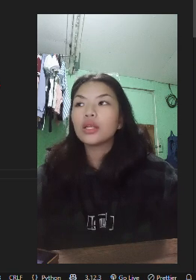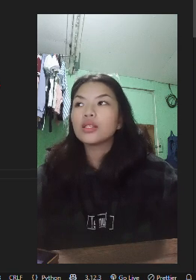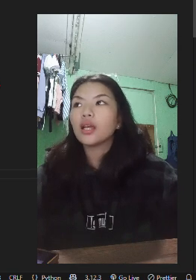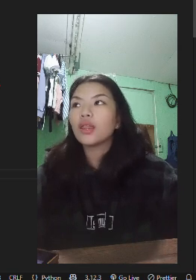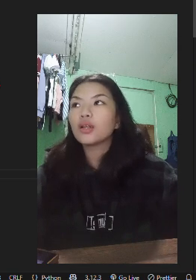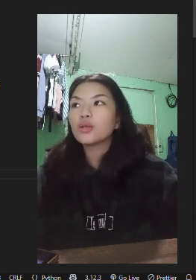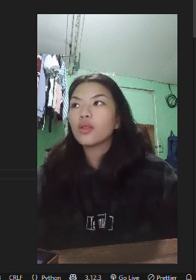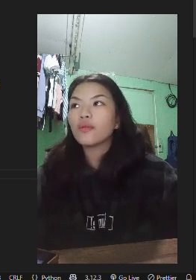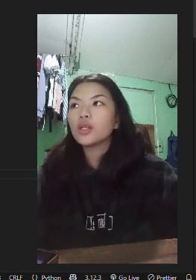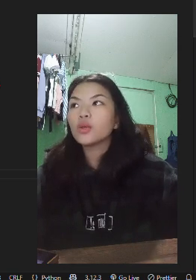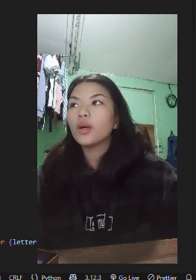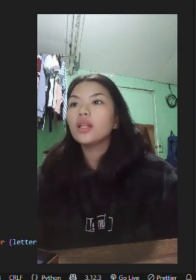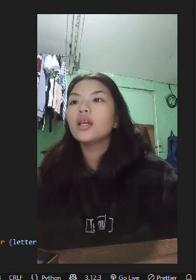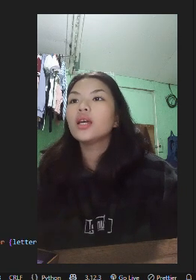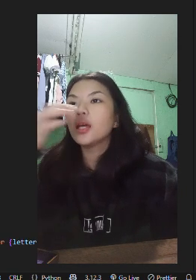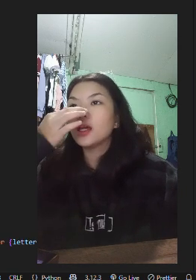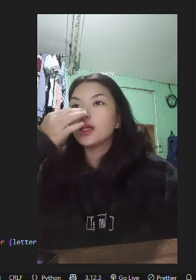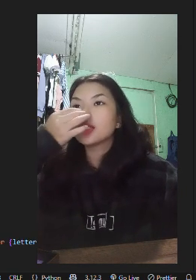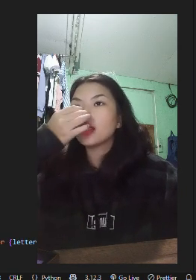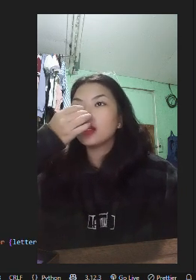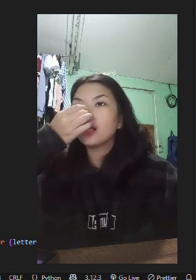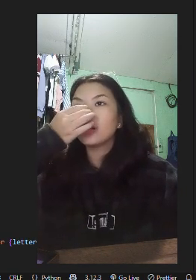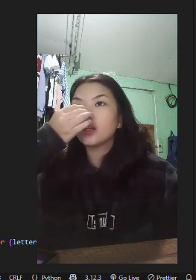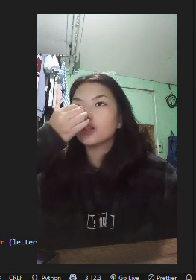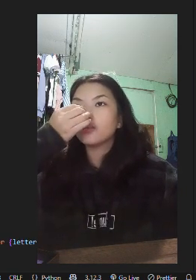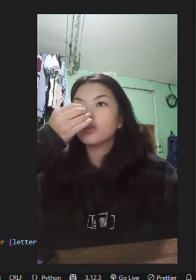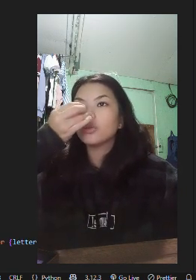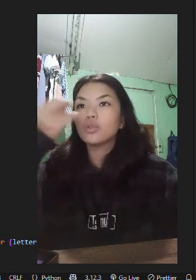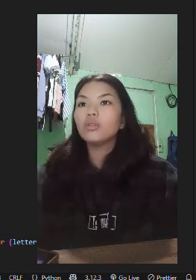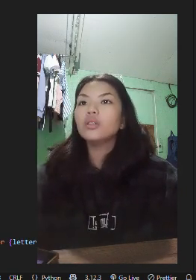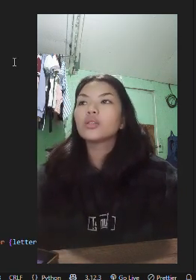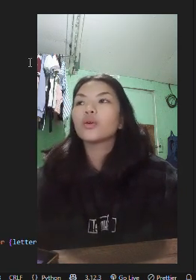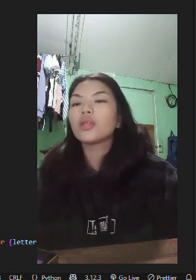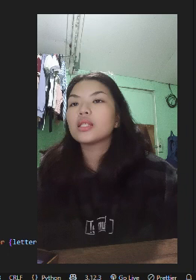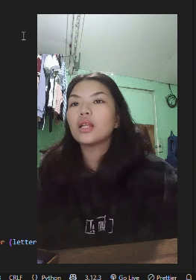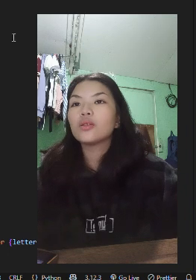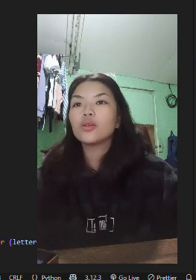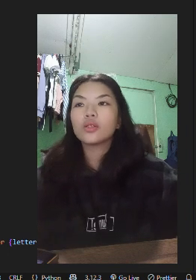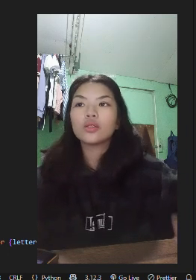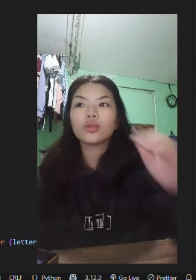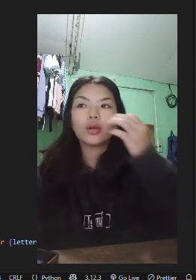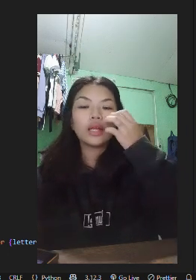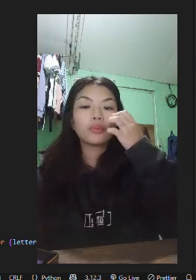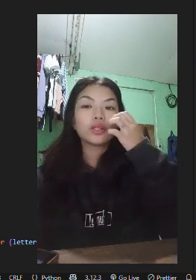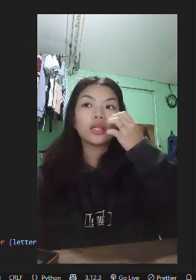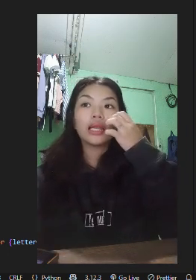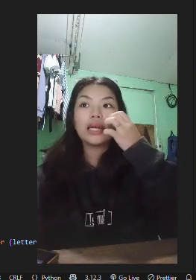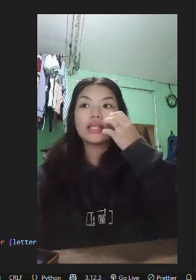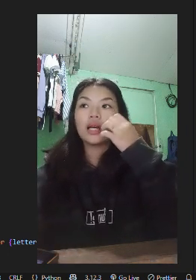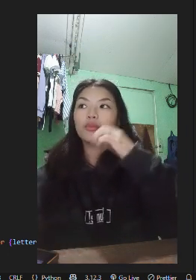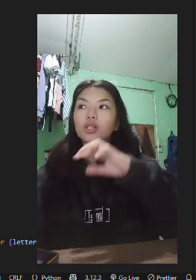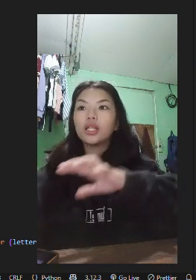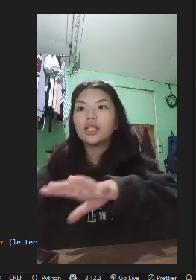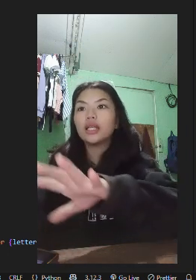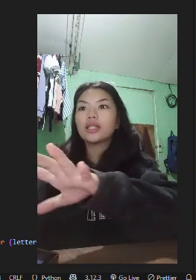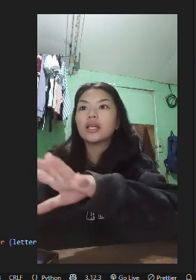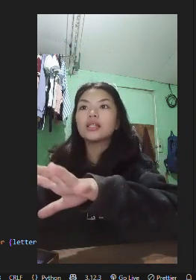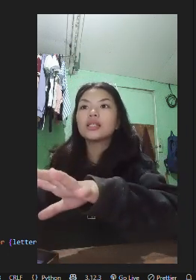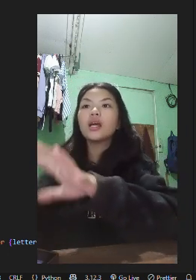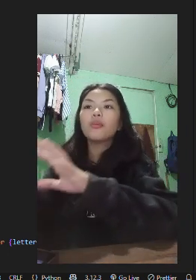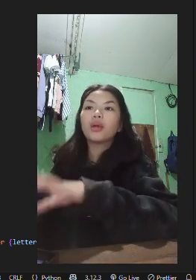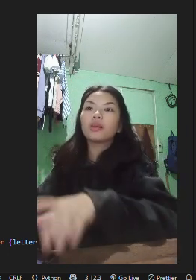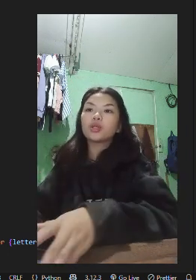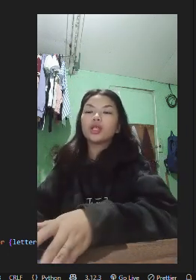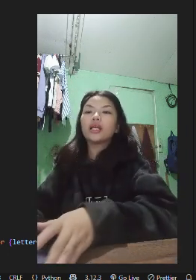components working together. So the first one is data collection module. So this allows users to create personalized training data